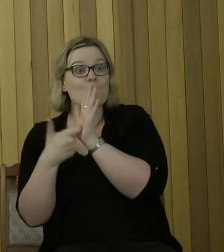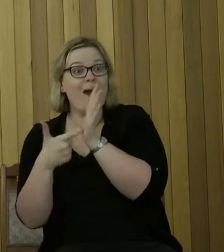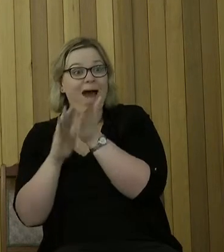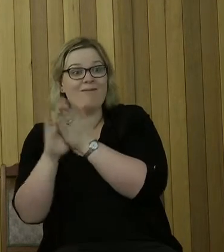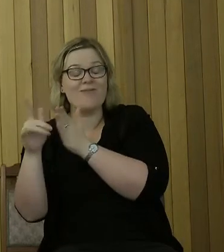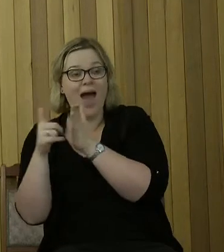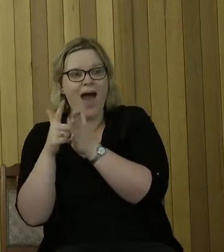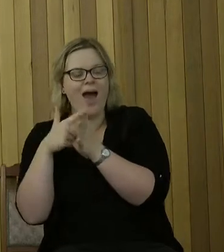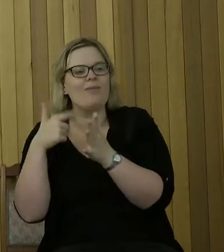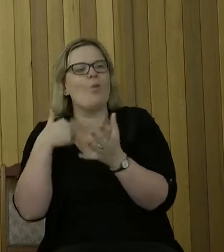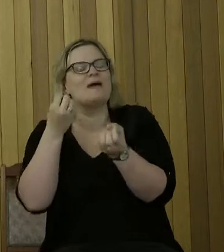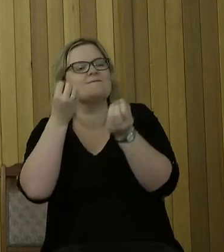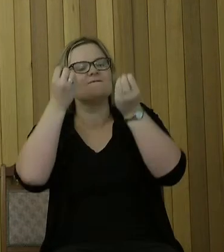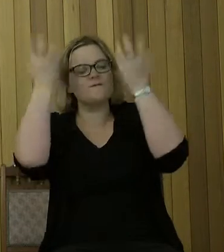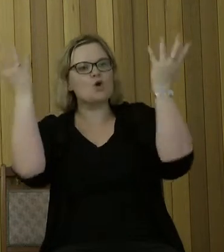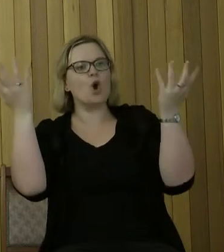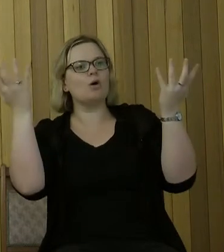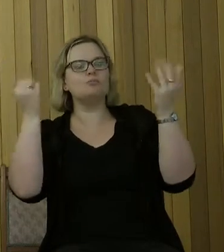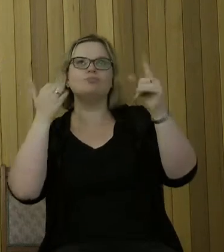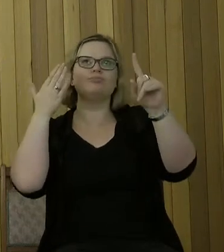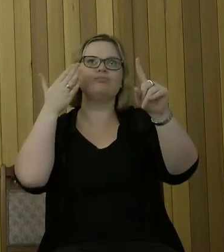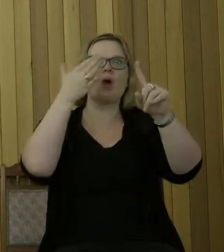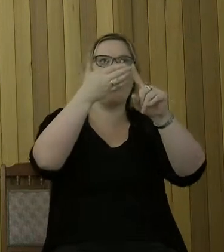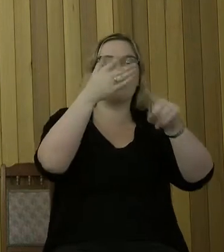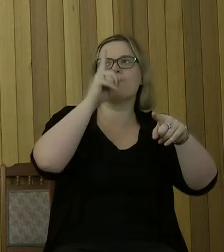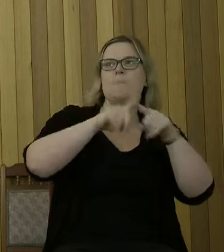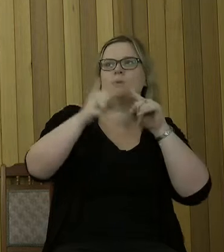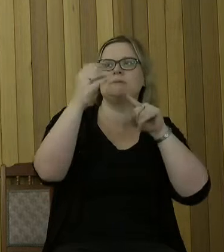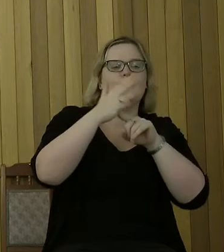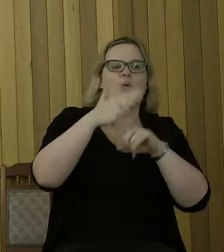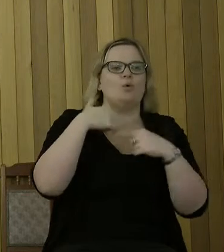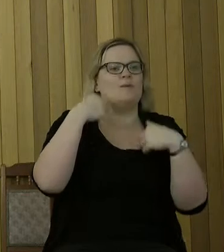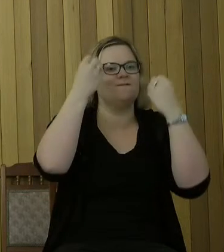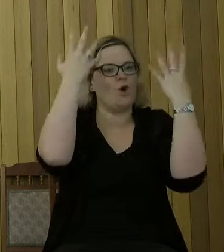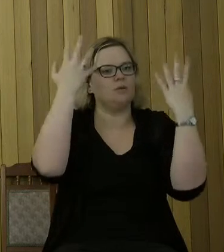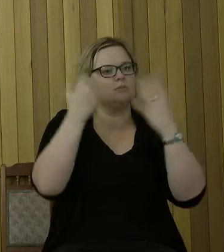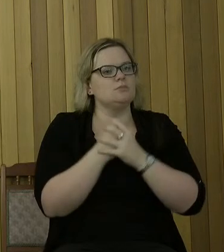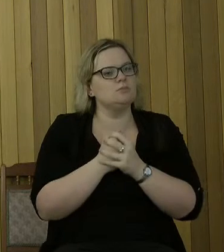sight of the one most important thing?